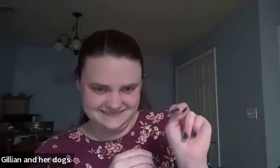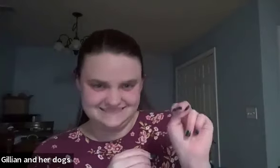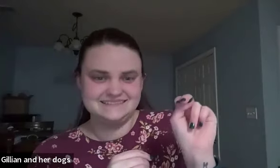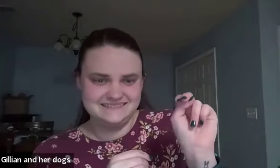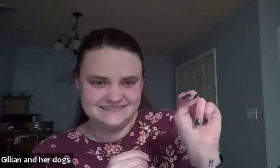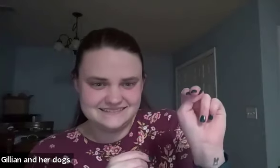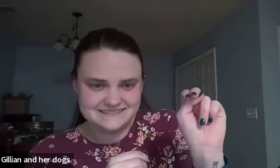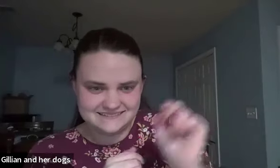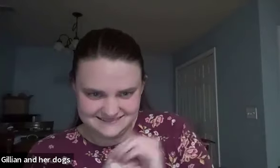Mm-hmm.